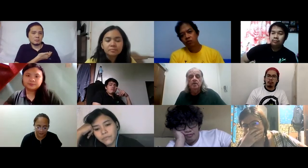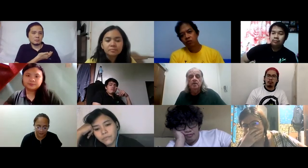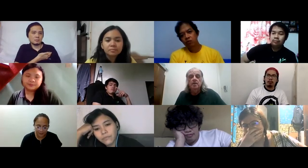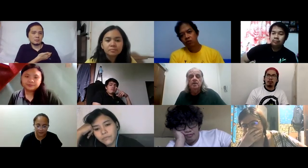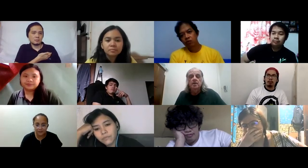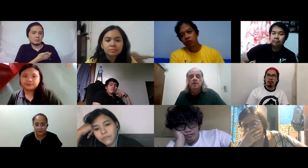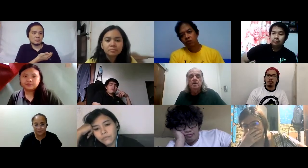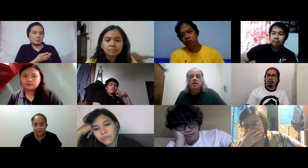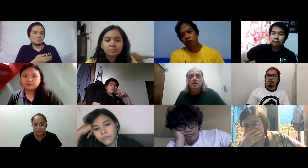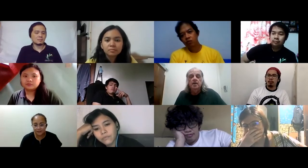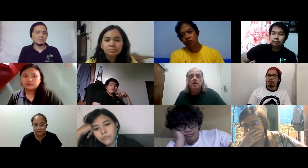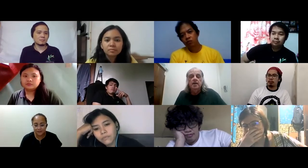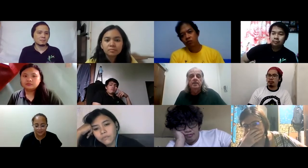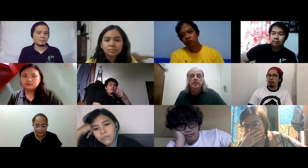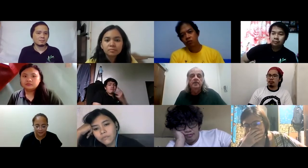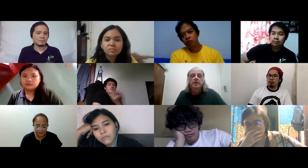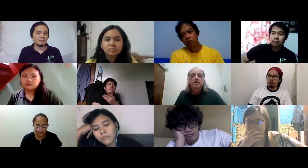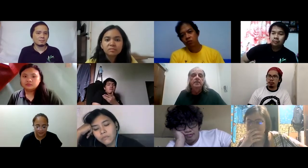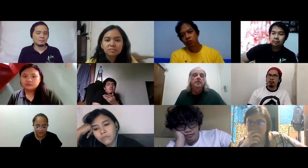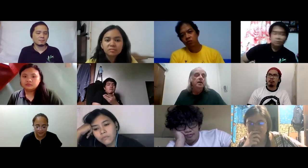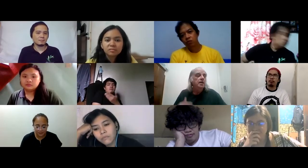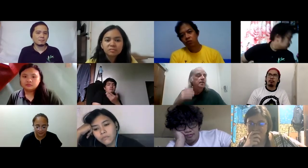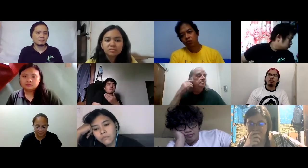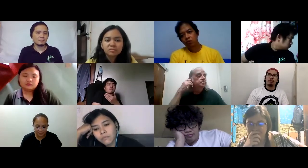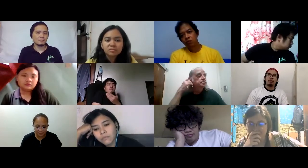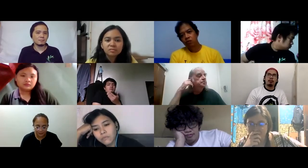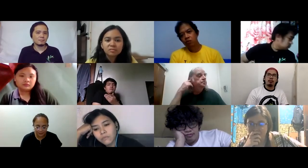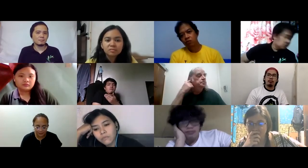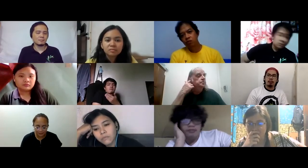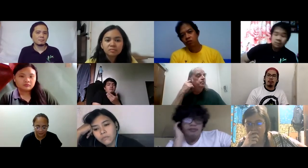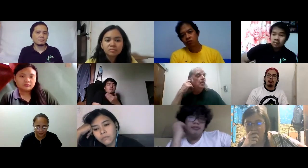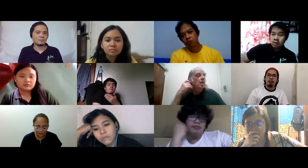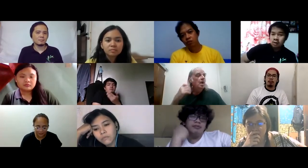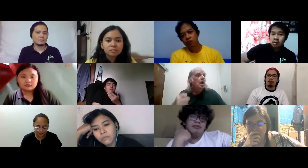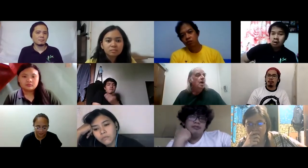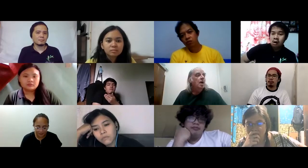Okay. And then in